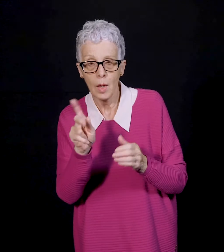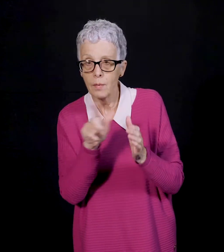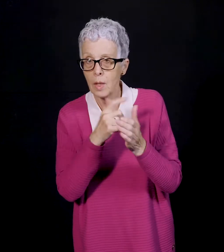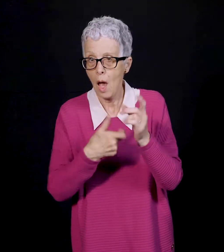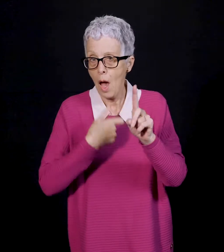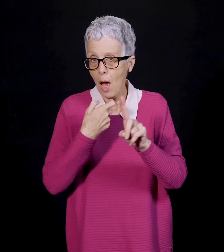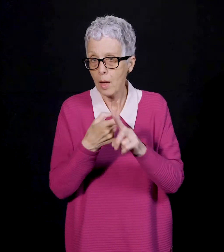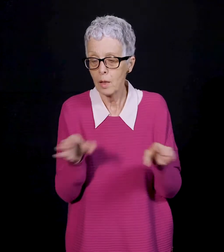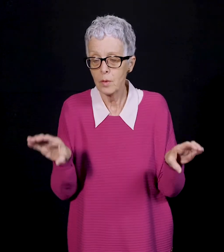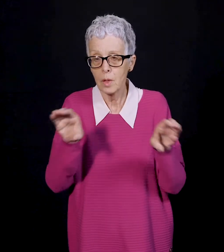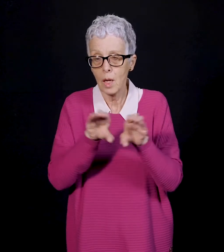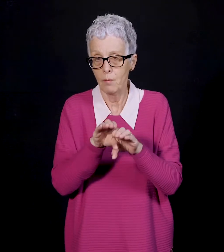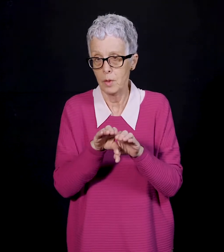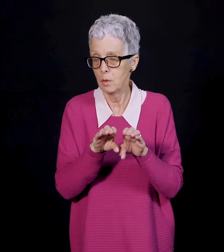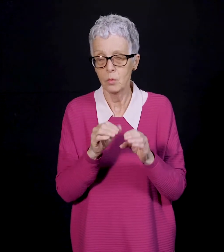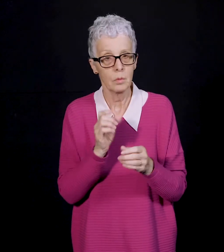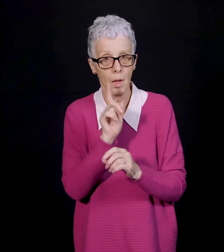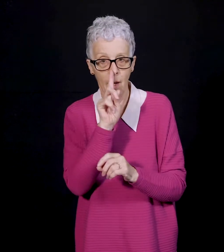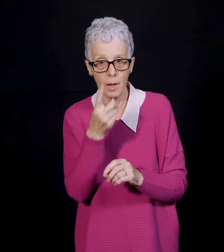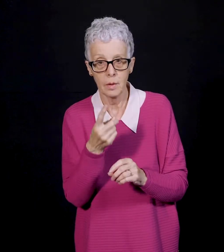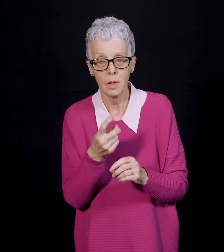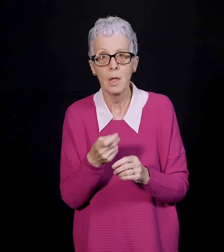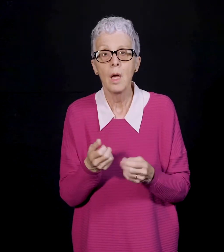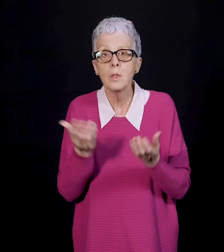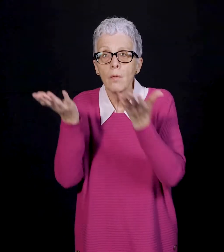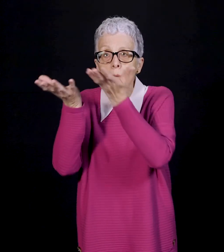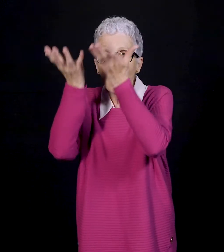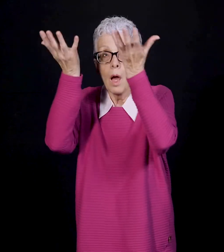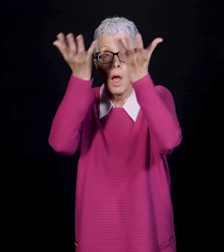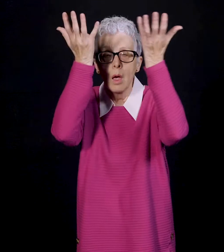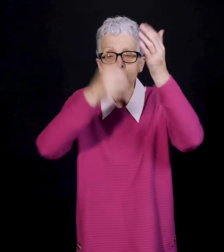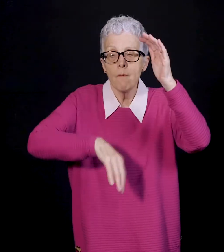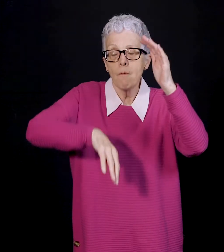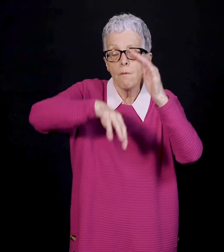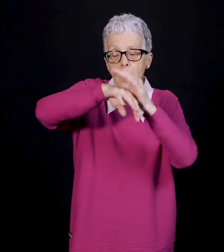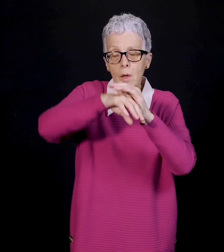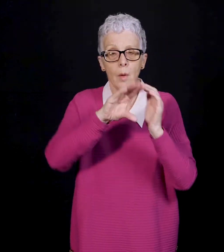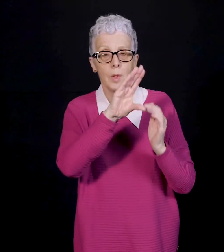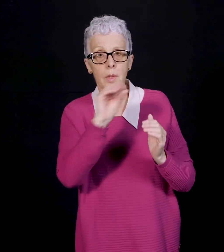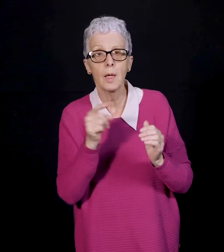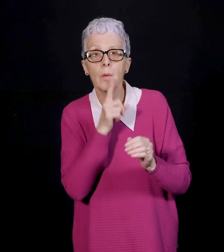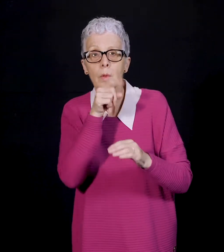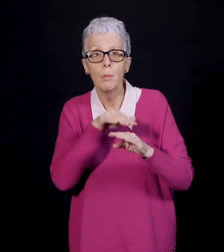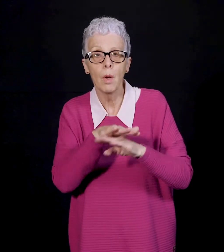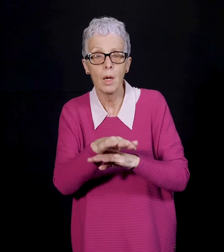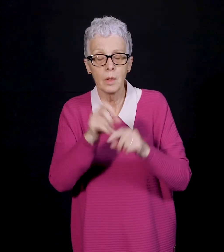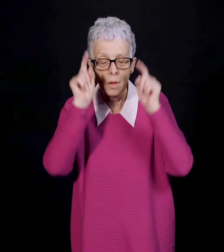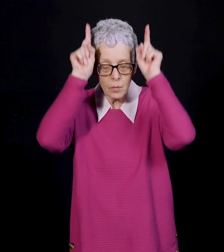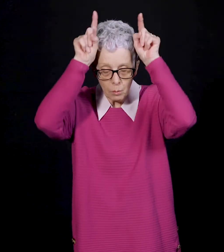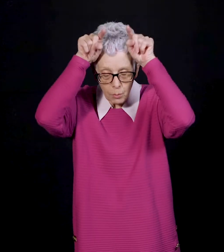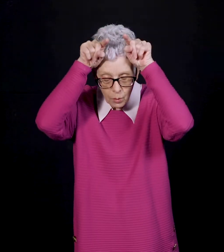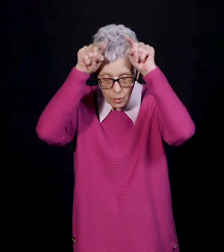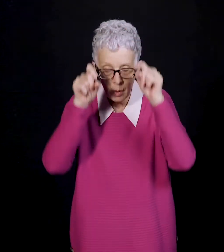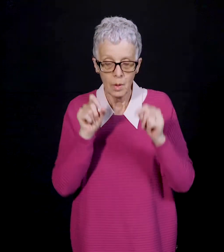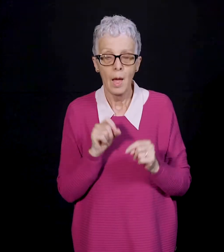he too would die. But so he would allow that cloud to fill up, and then he would take the blood of the bull, and he would dip his fingers in